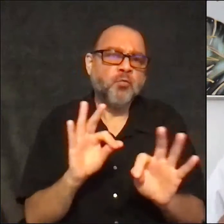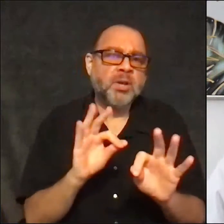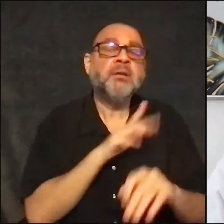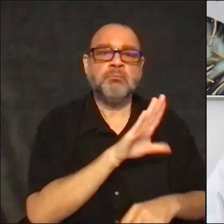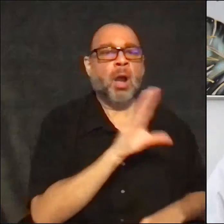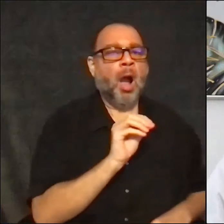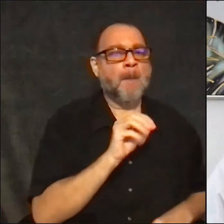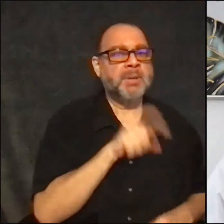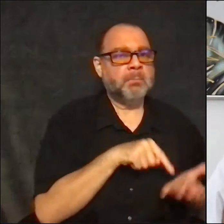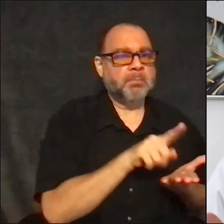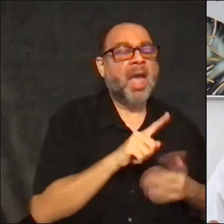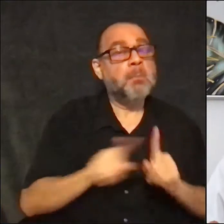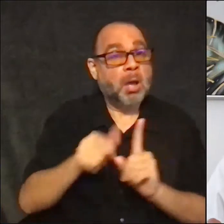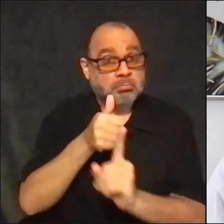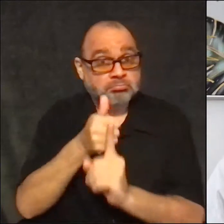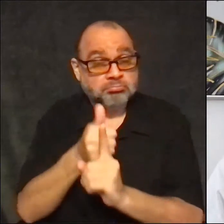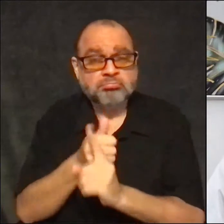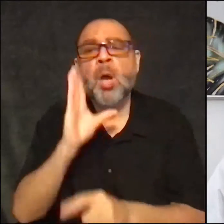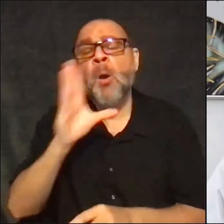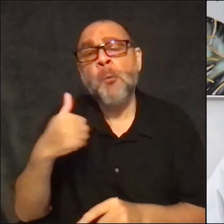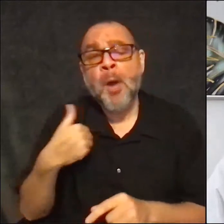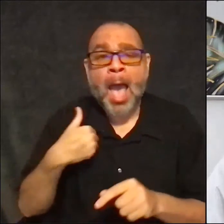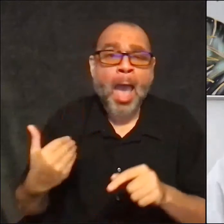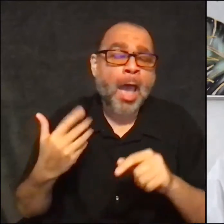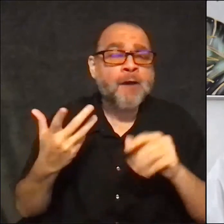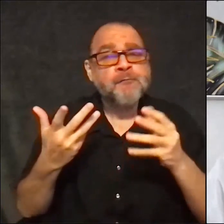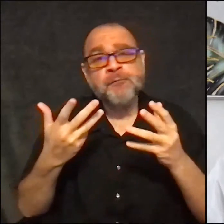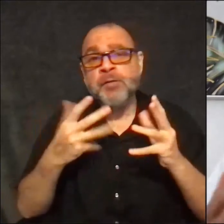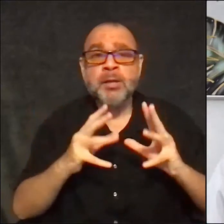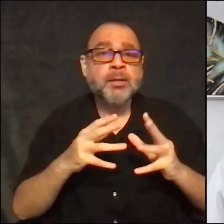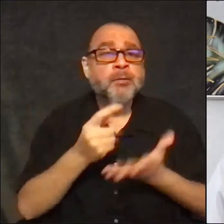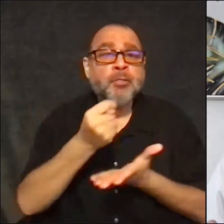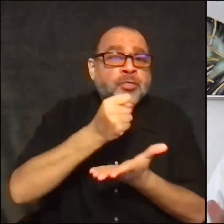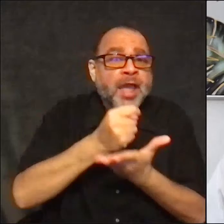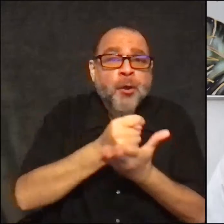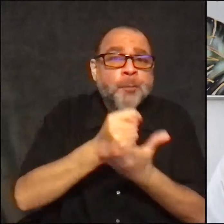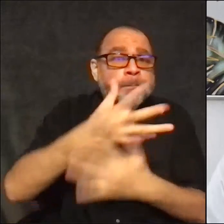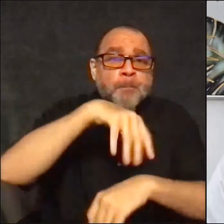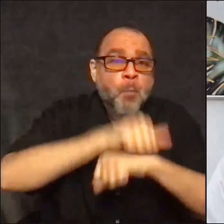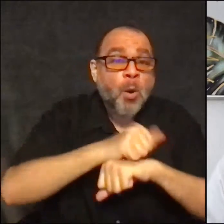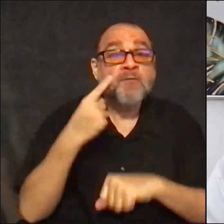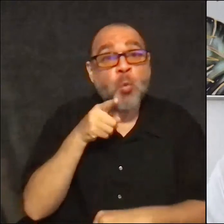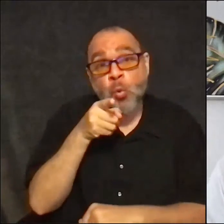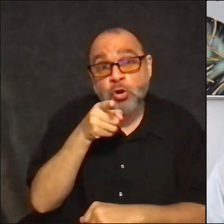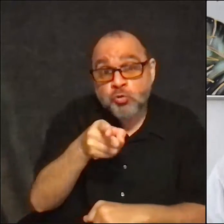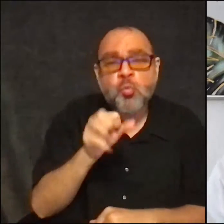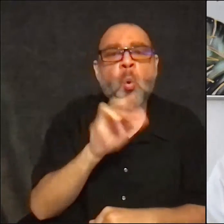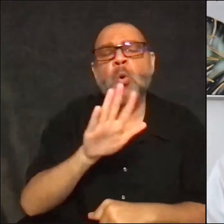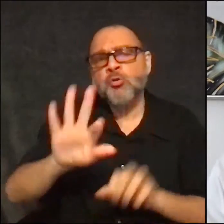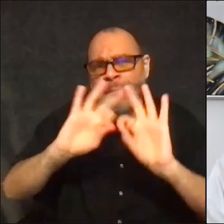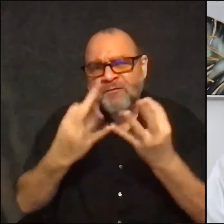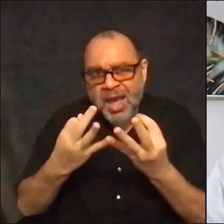a certain amount of sessions, be it for you or for your family members as well. So this is something that